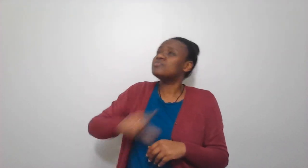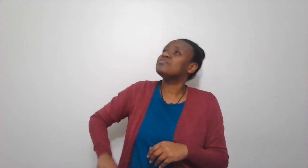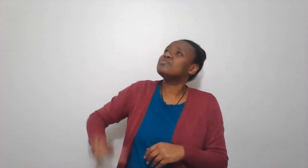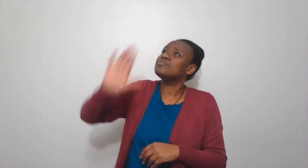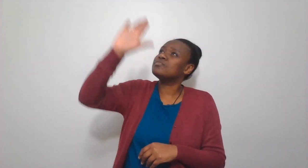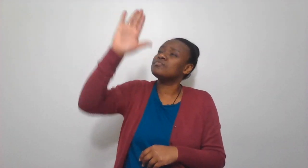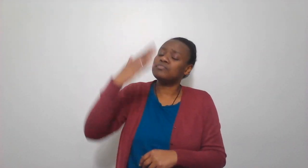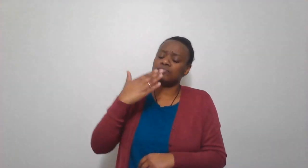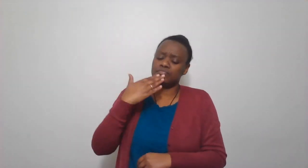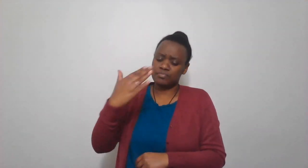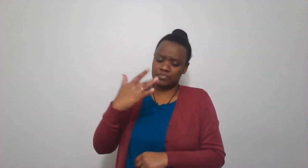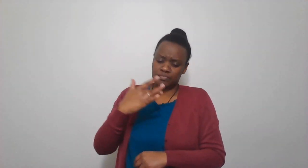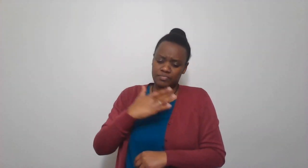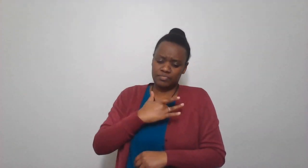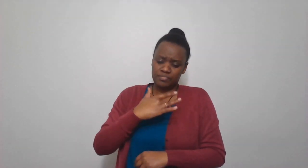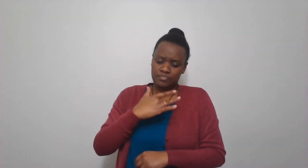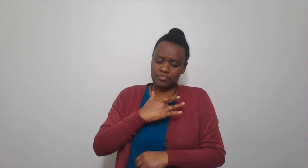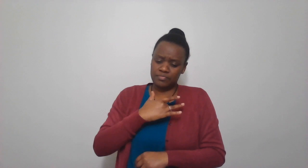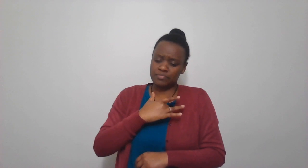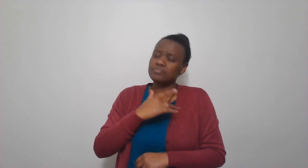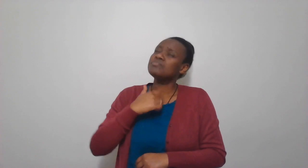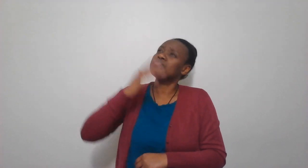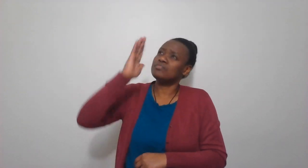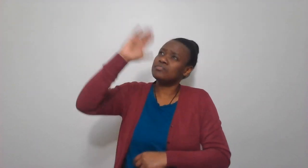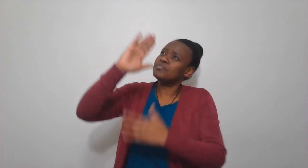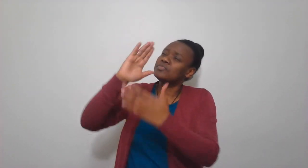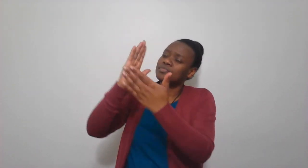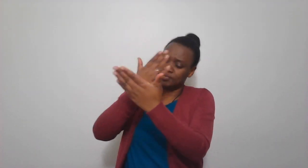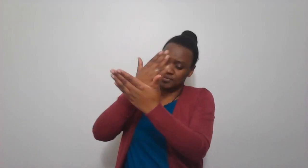For ever I will sing the goodness of the Lord.